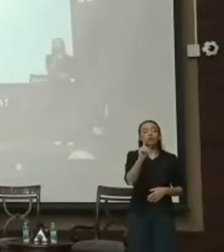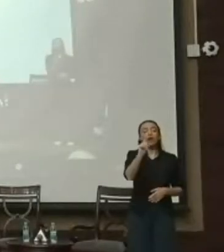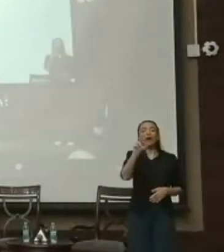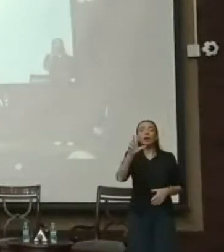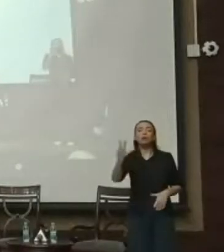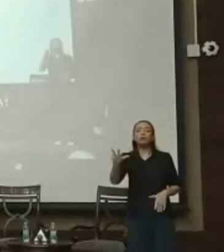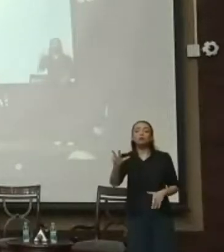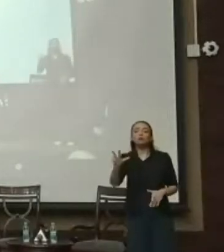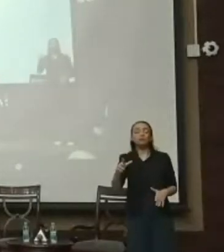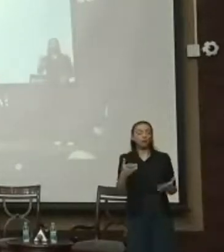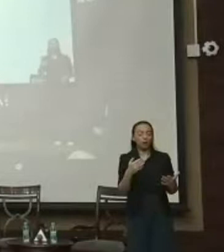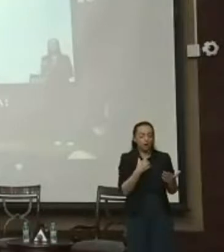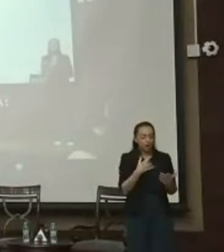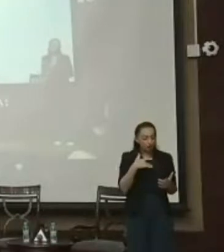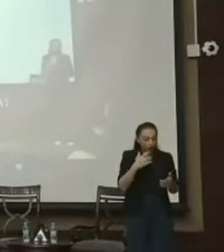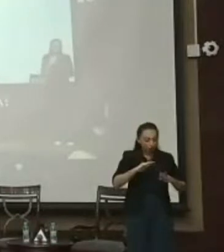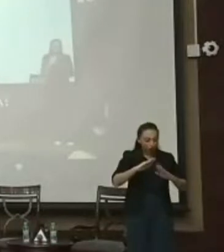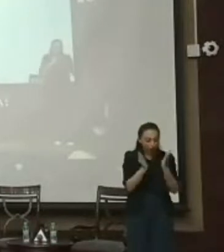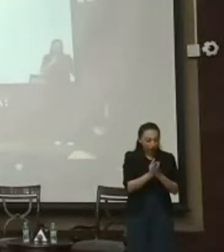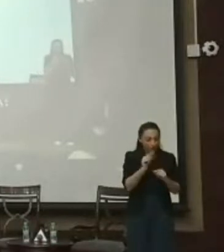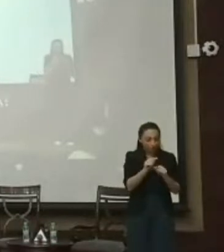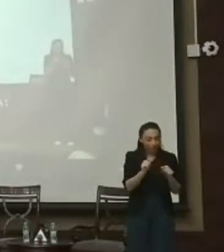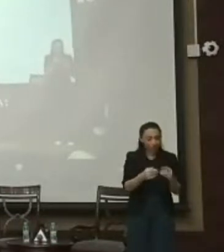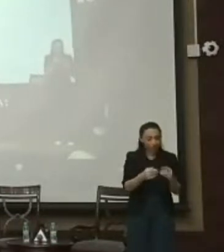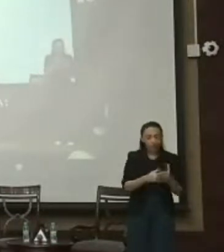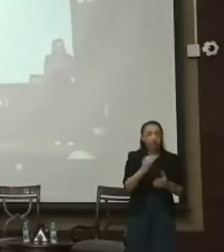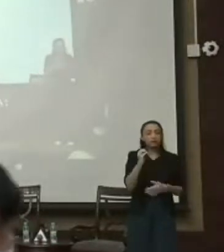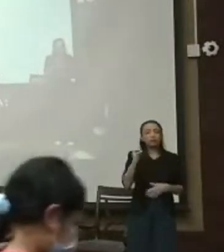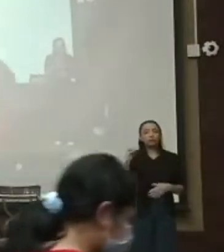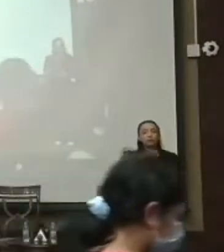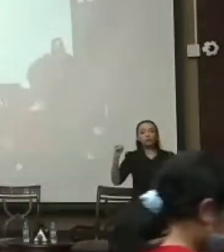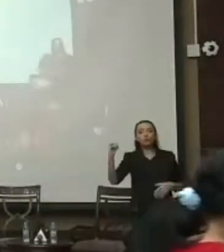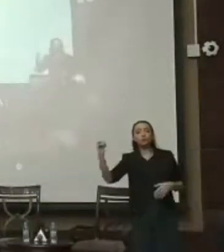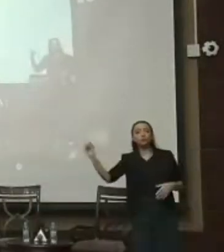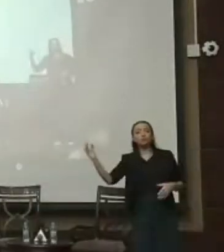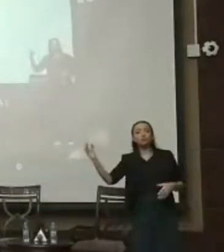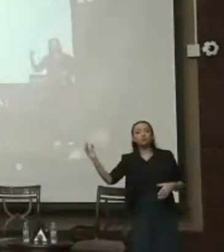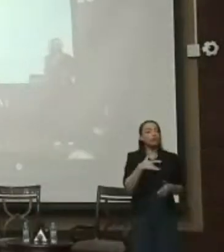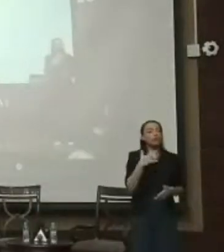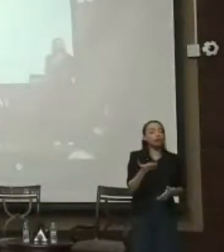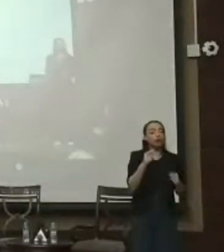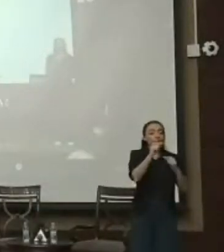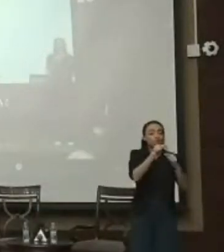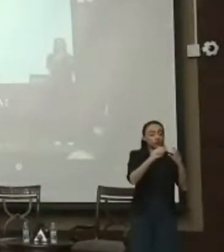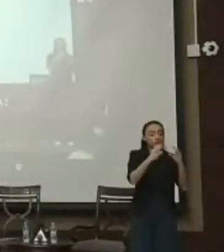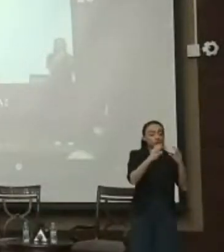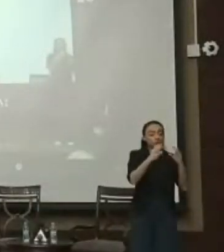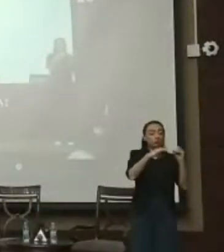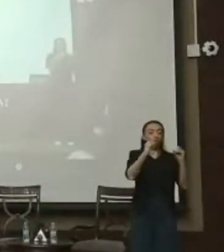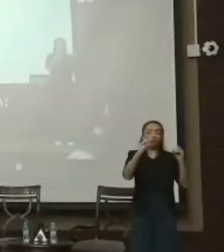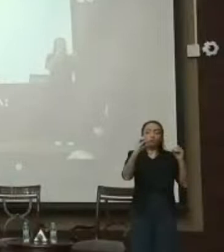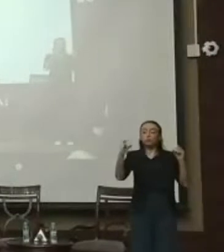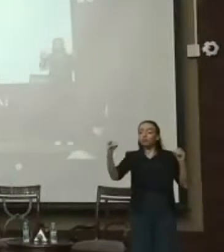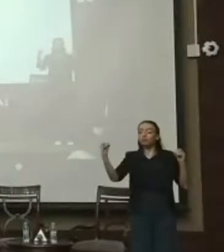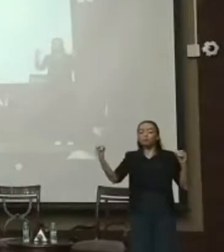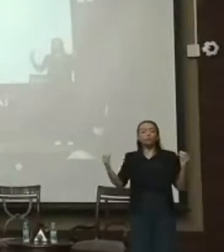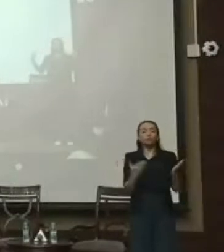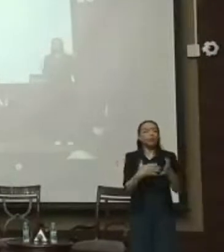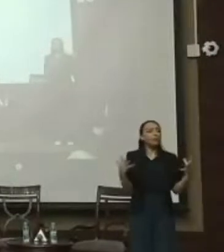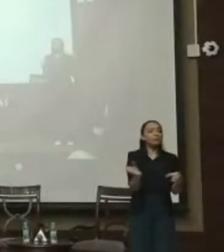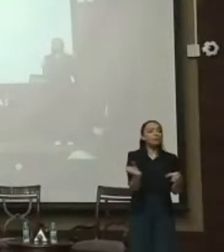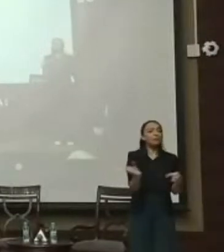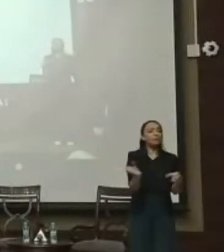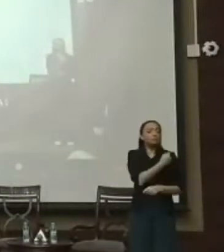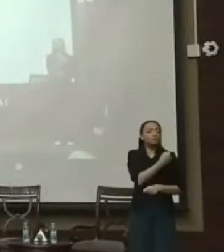4,018. I tried to calculate the percentage, but there were too many zeros if we look at the number of people with disability that we have.